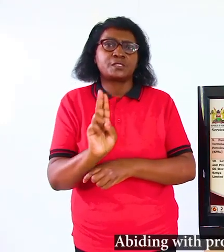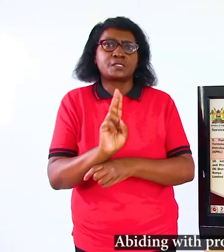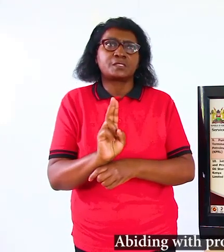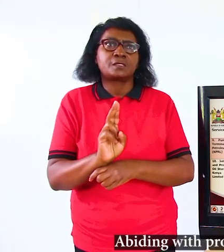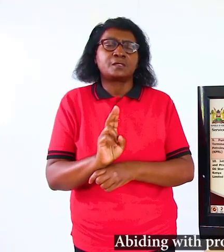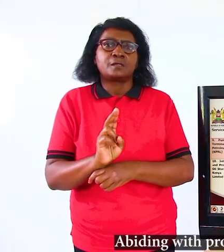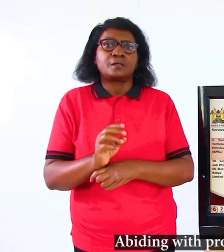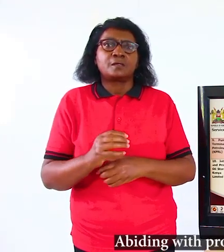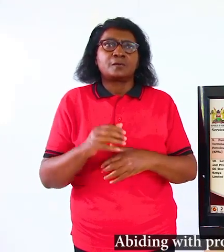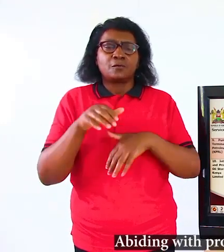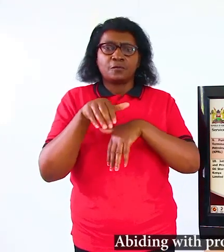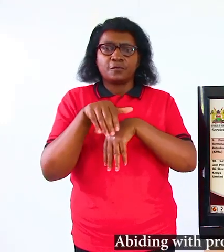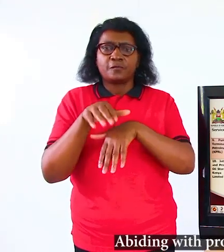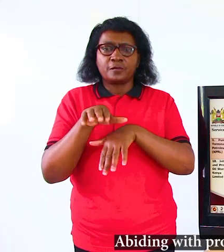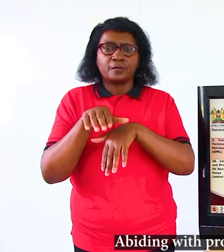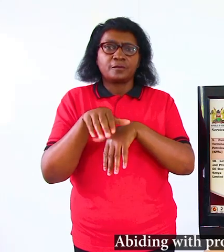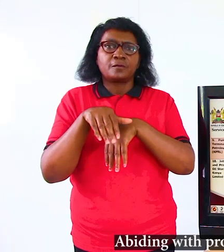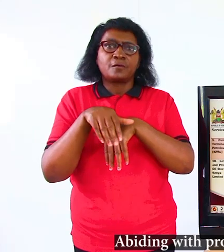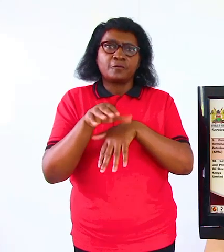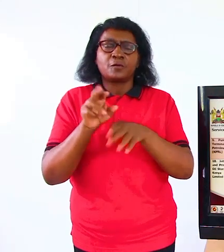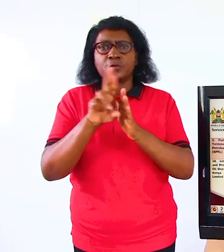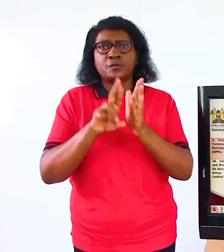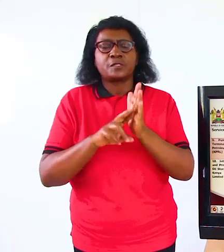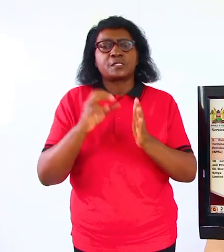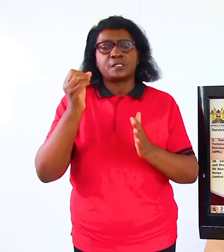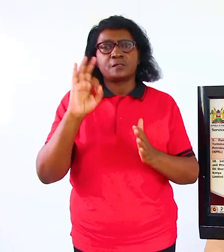Abiding with provisions of TSA.